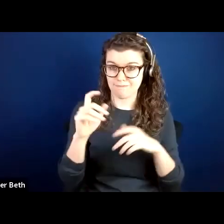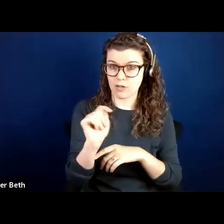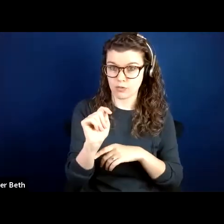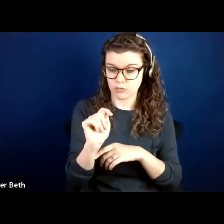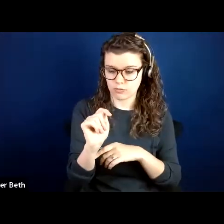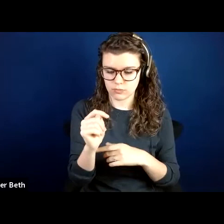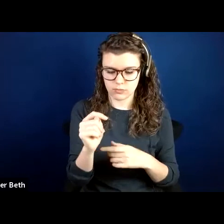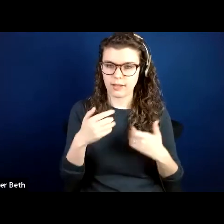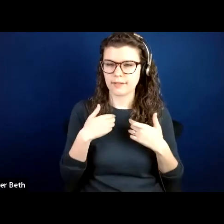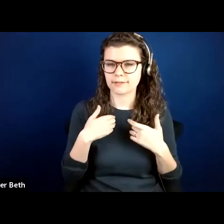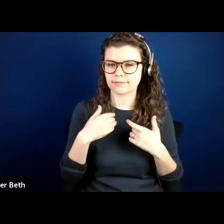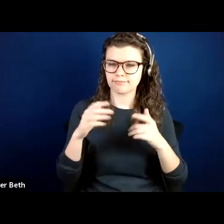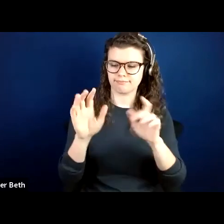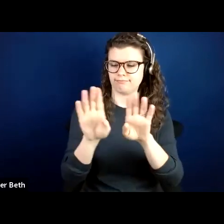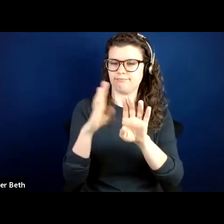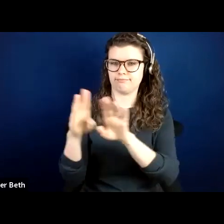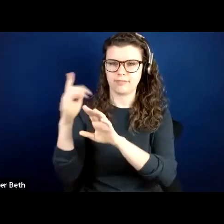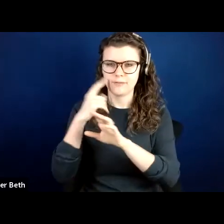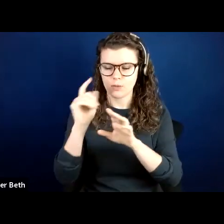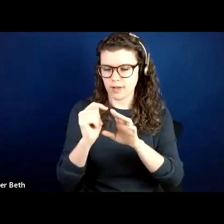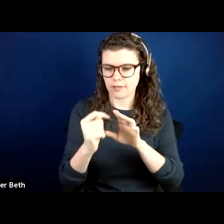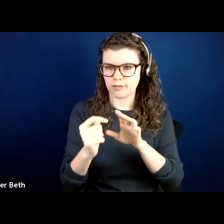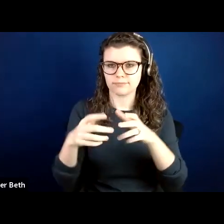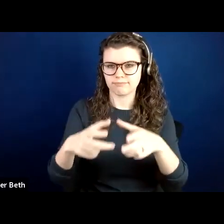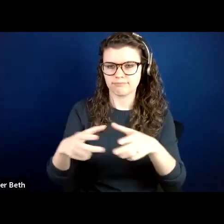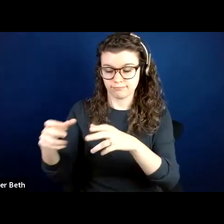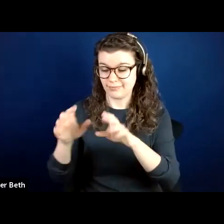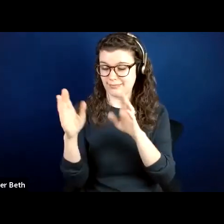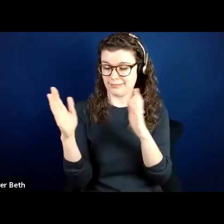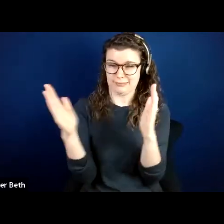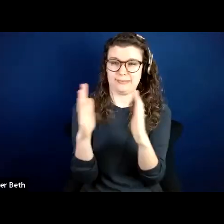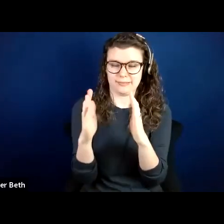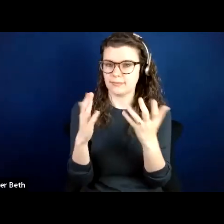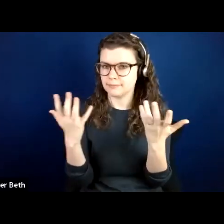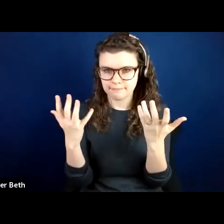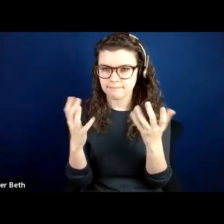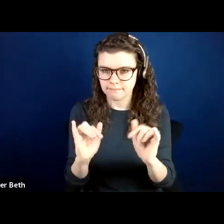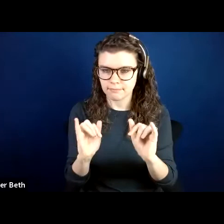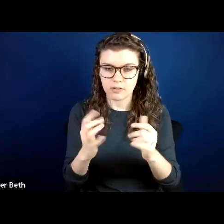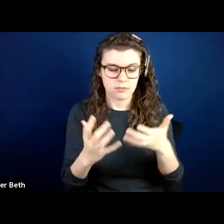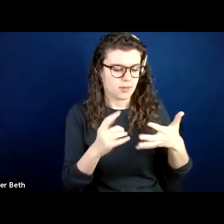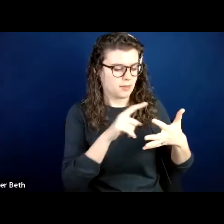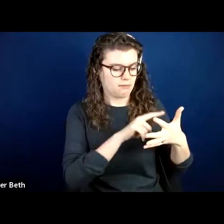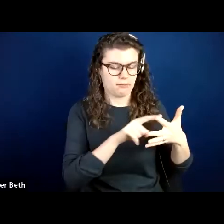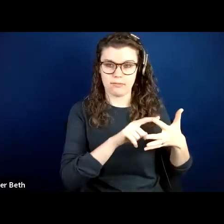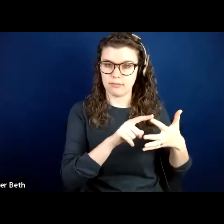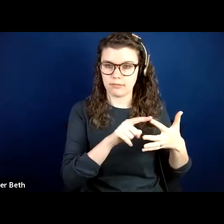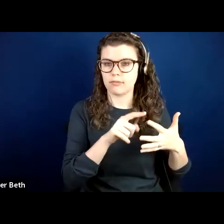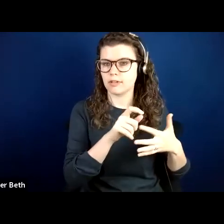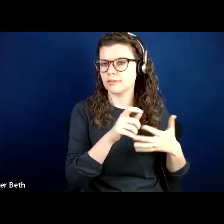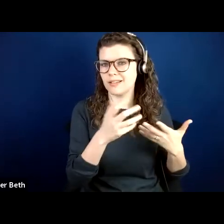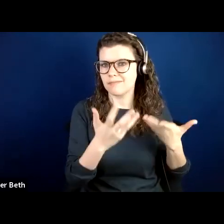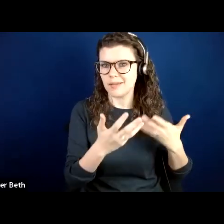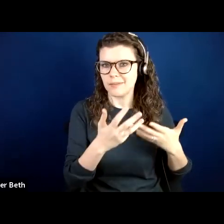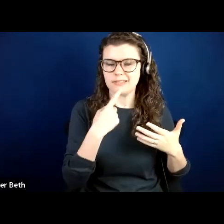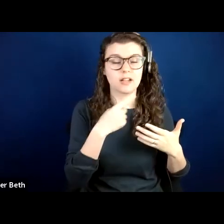the recommendation in the checklist might be, make restroom stall the proper size, but